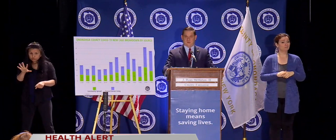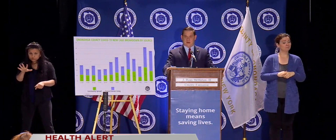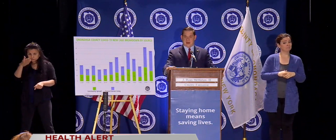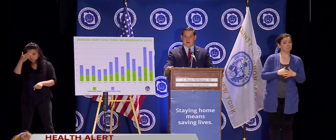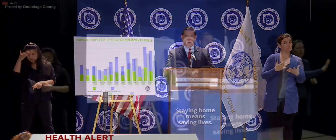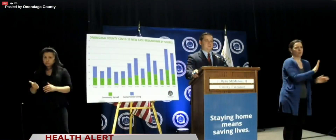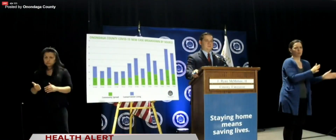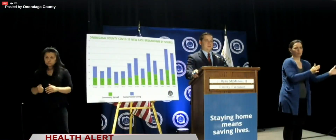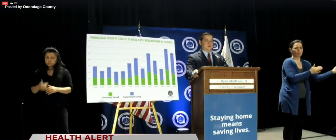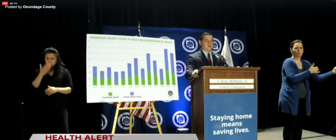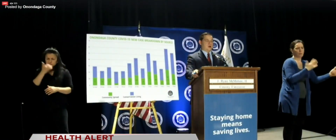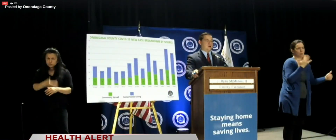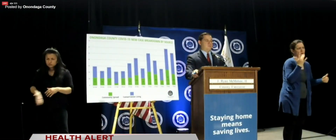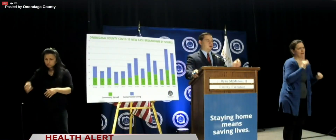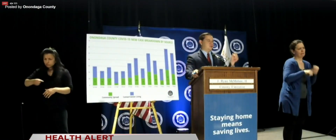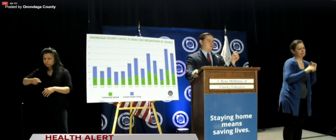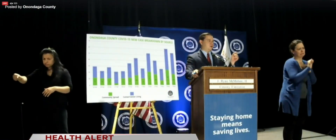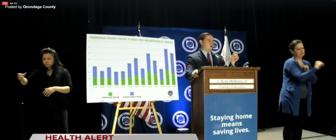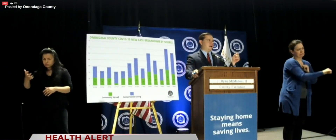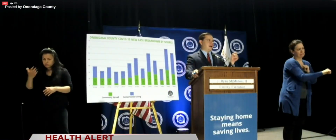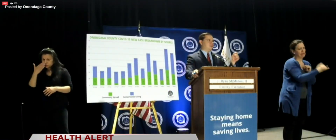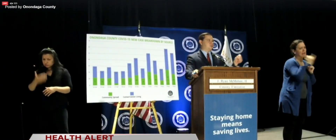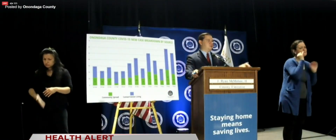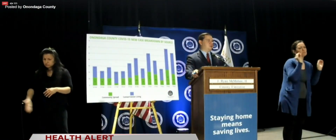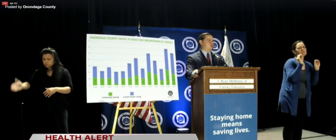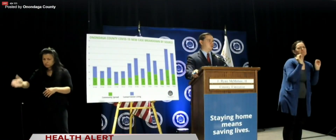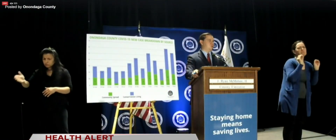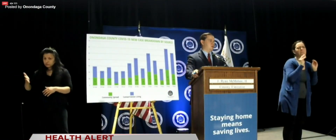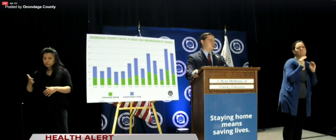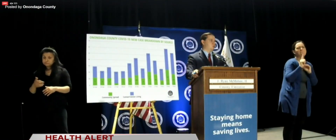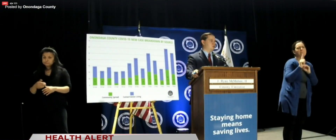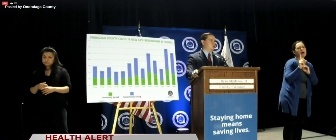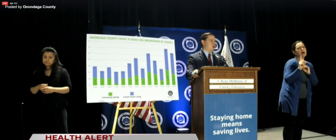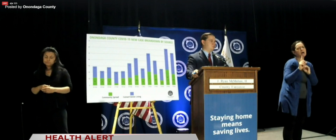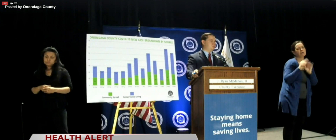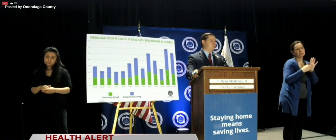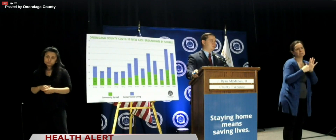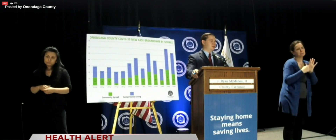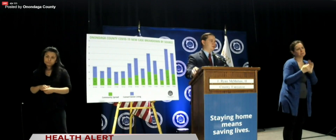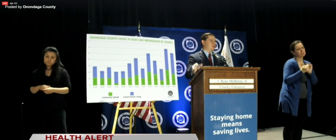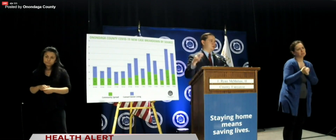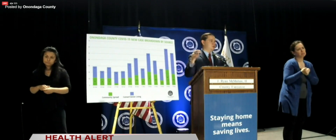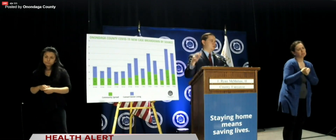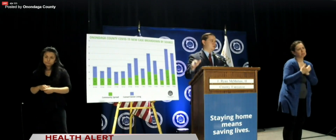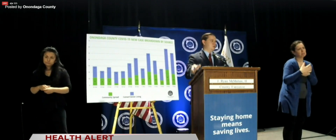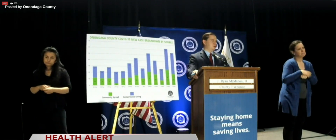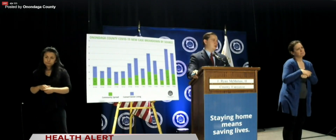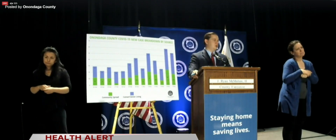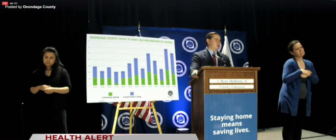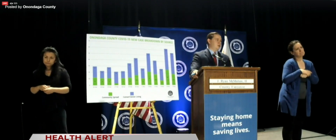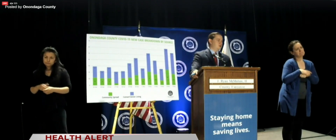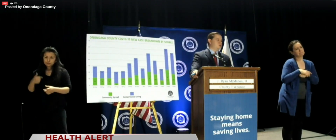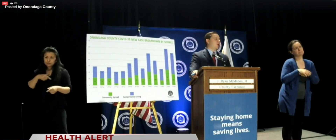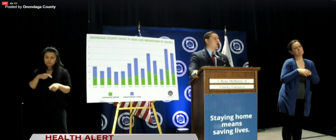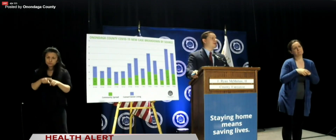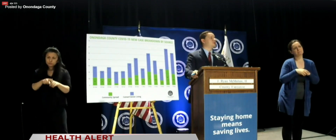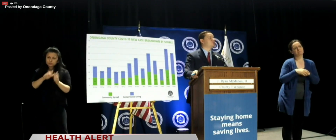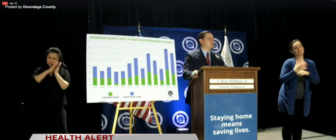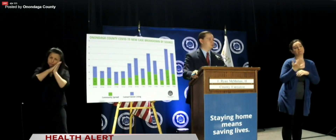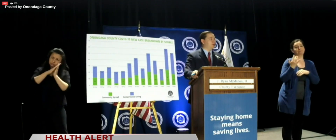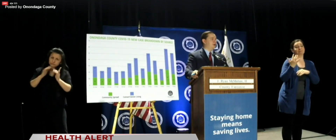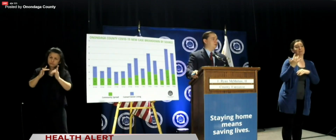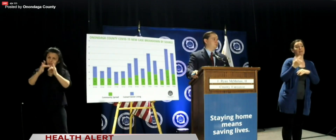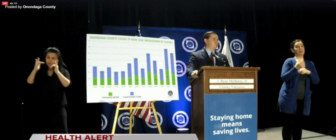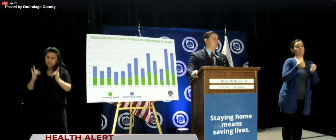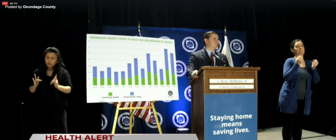look like we have our margin of error on hospitalization rates for restart and continuing restart is smaller than it should